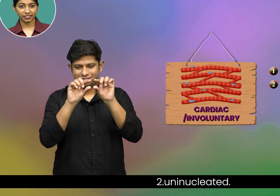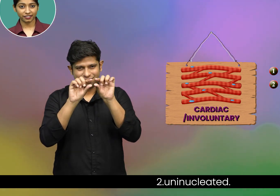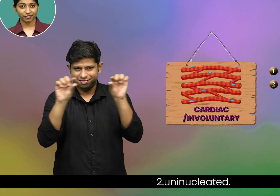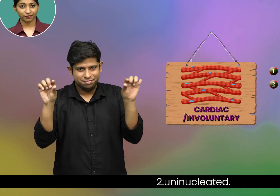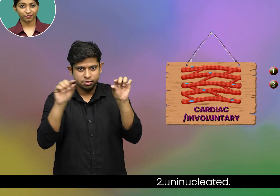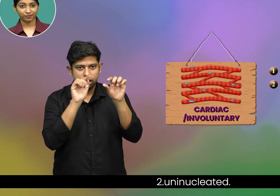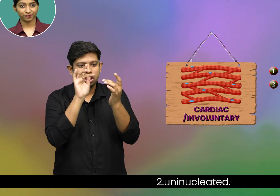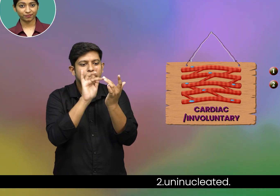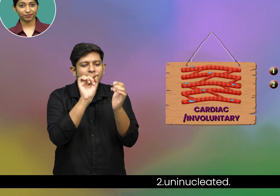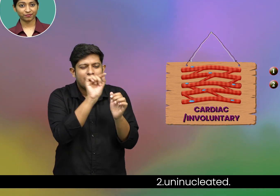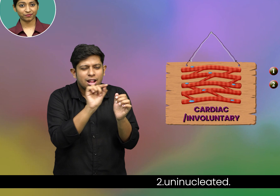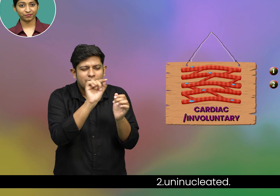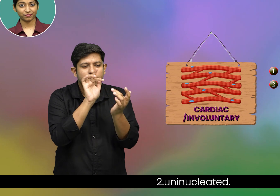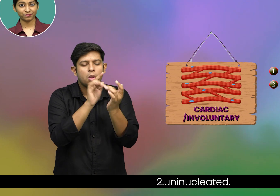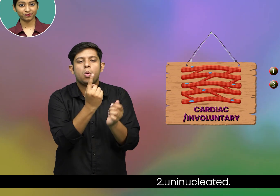Uninucleated.